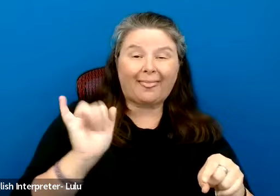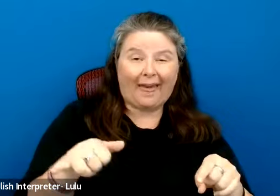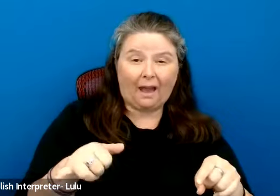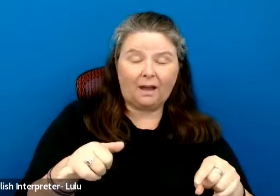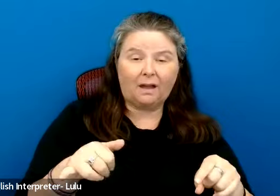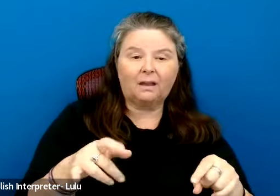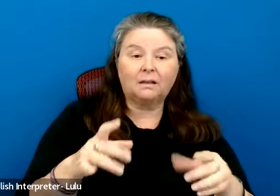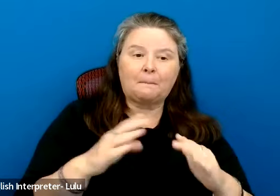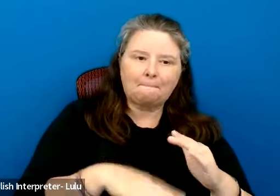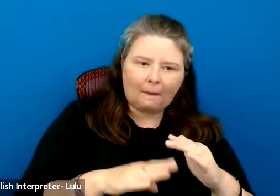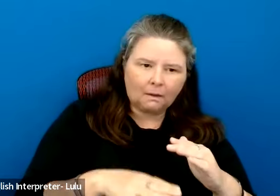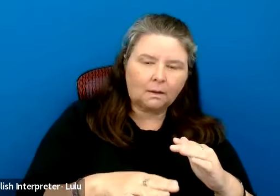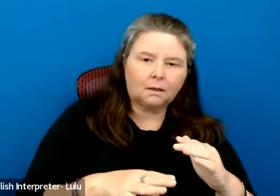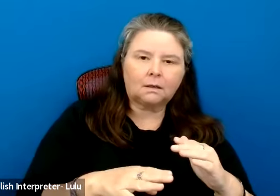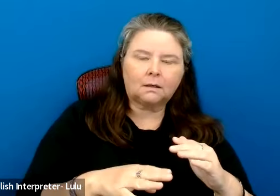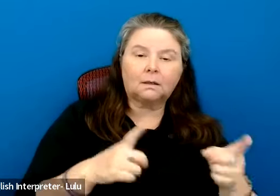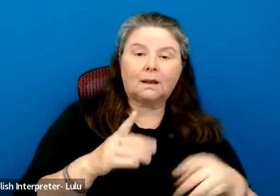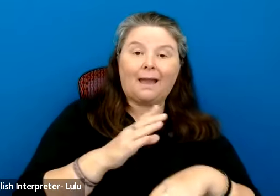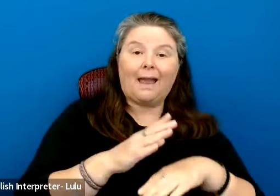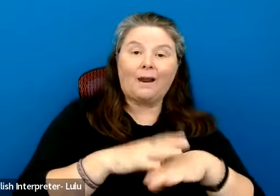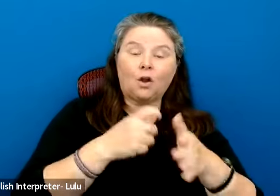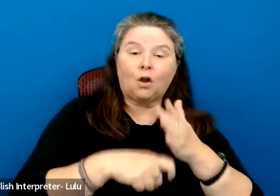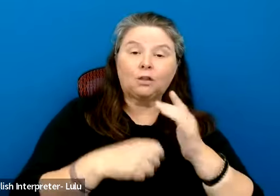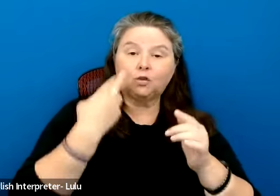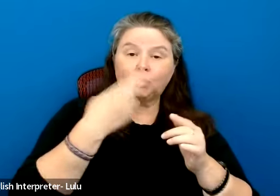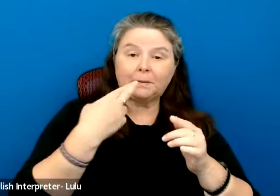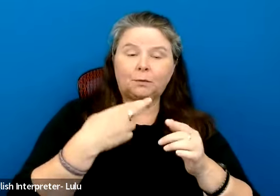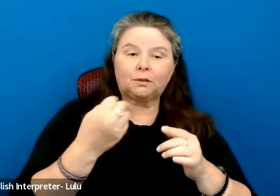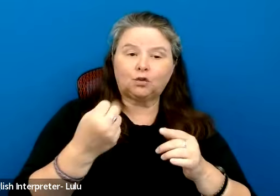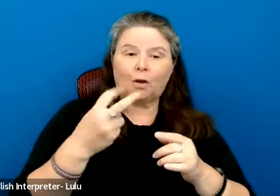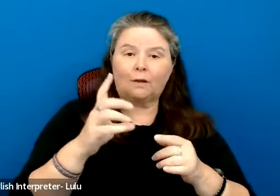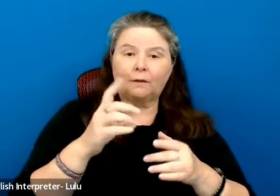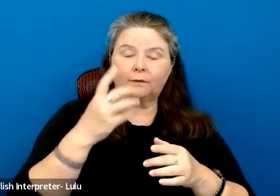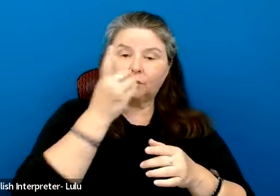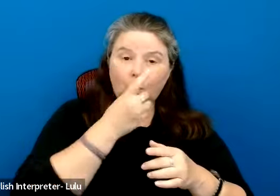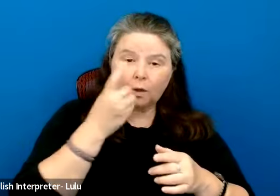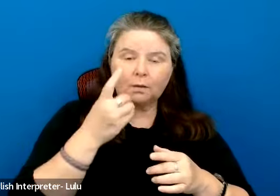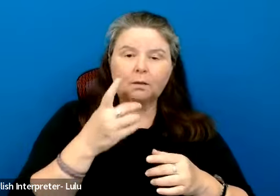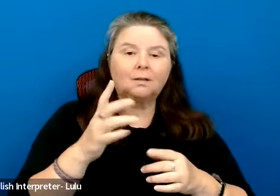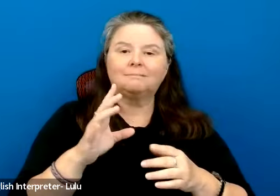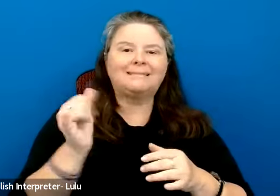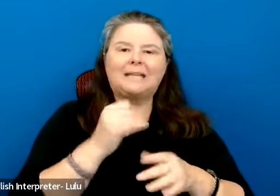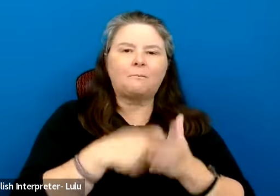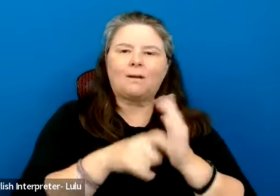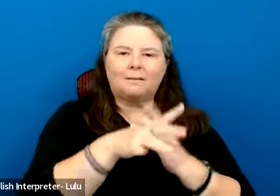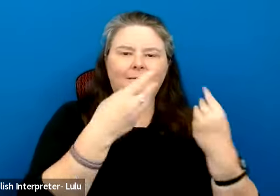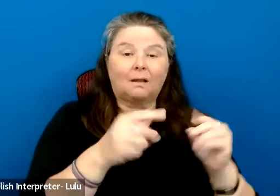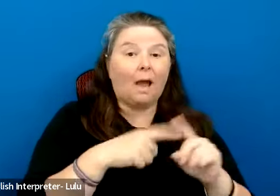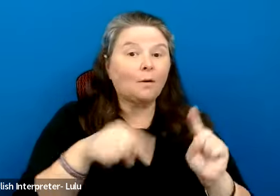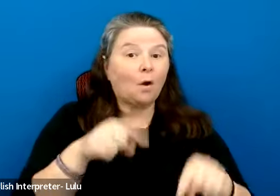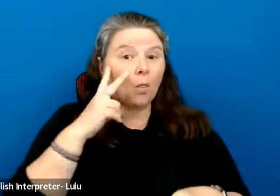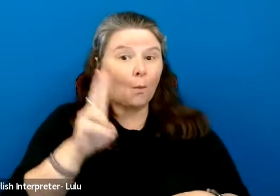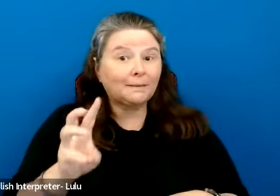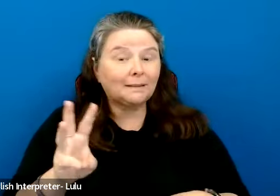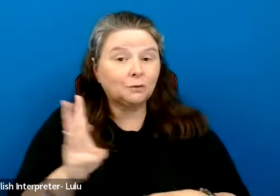is basically, they're at cost. Krispy Kreme dozen donuts. It's the same as they sell them for. And actually, I went on the website today,